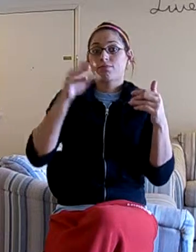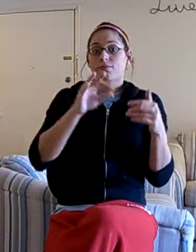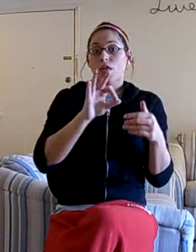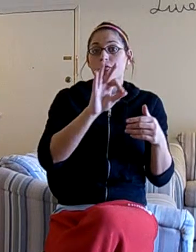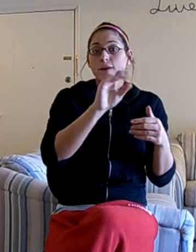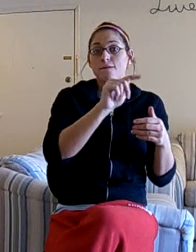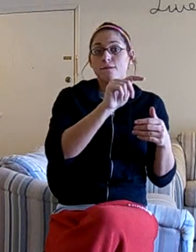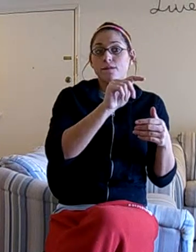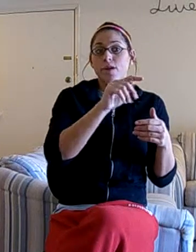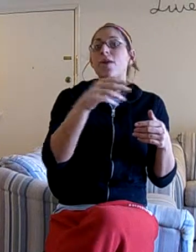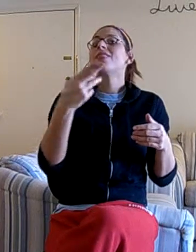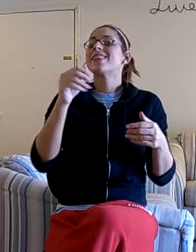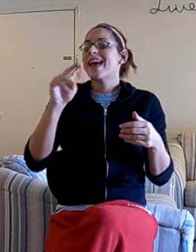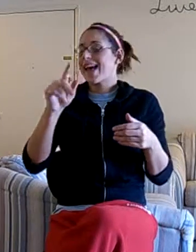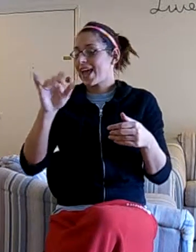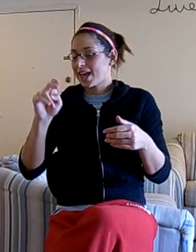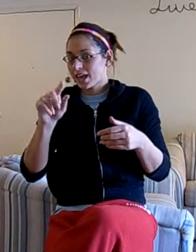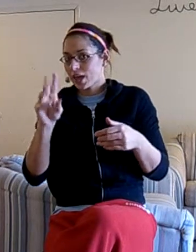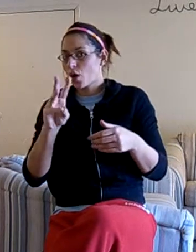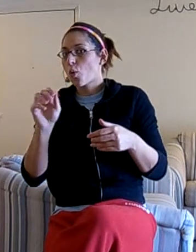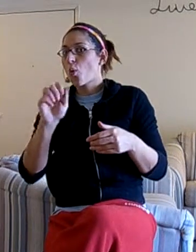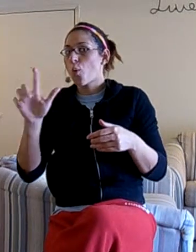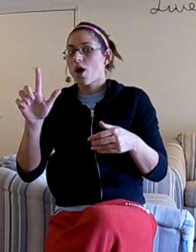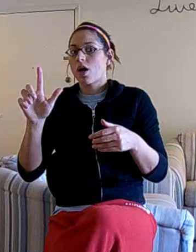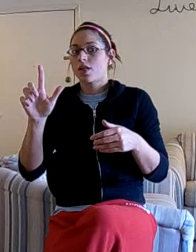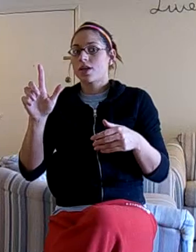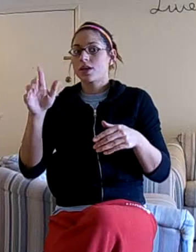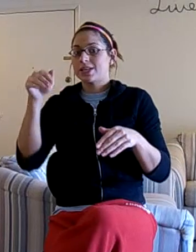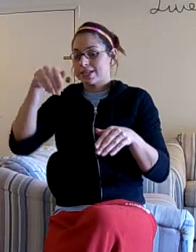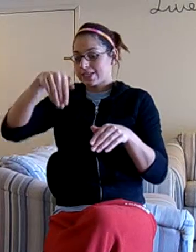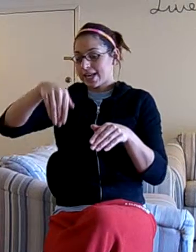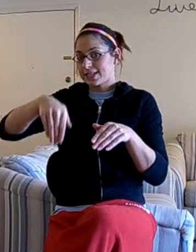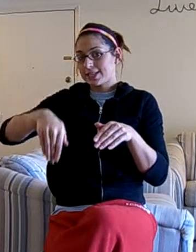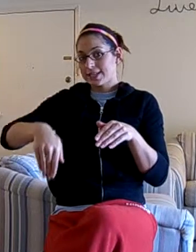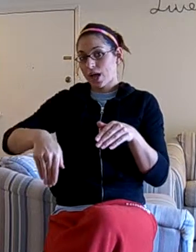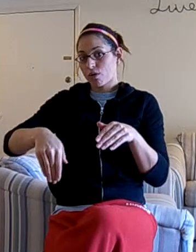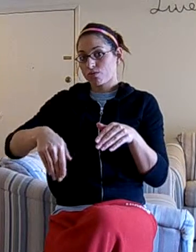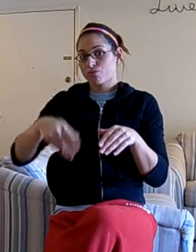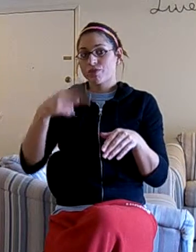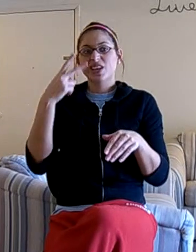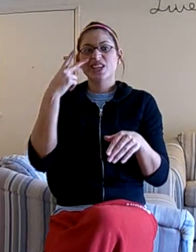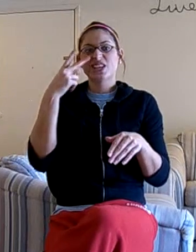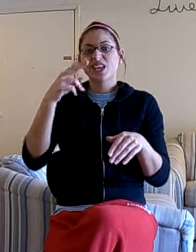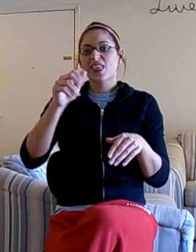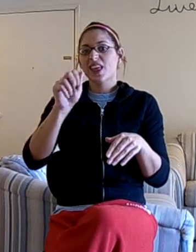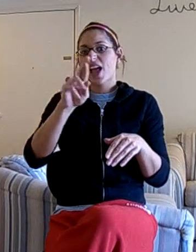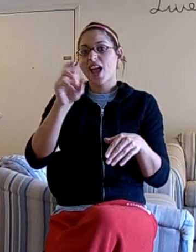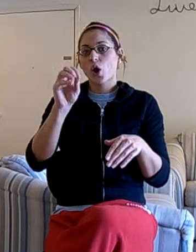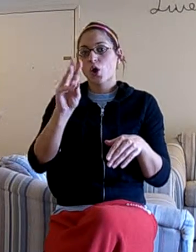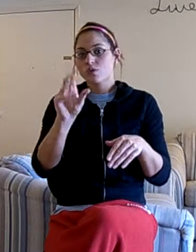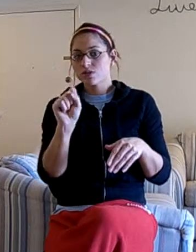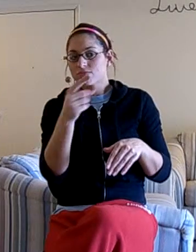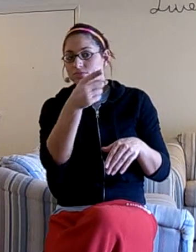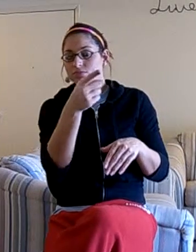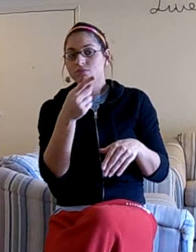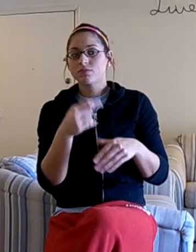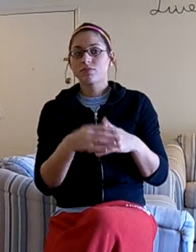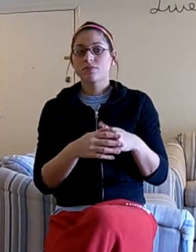or this hanging wall slides down as the arrows show down the slope. And this happens